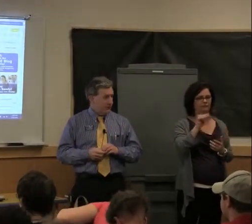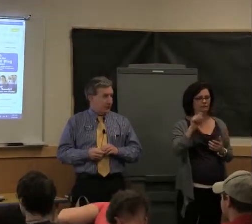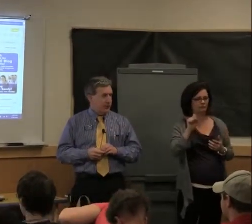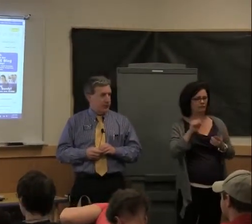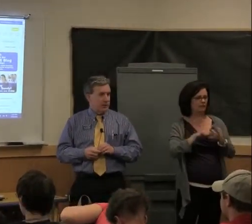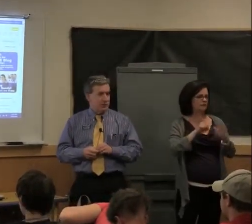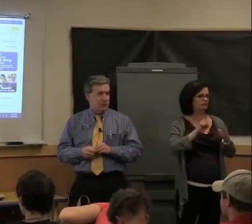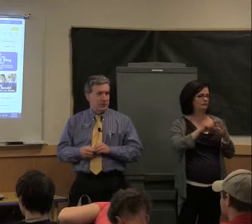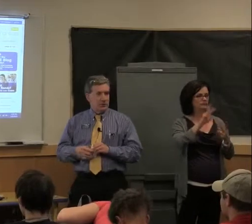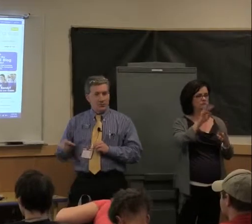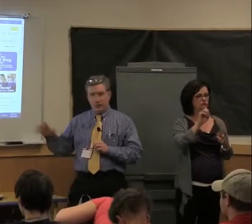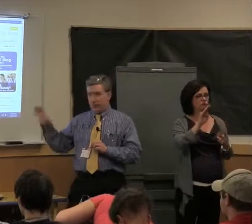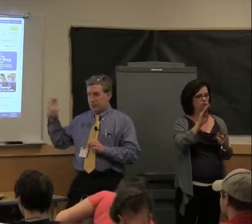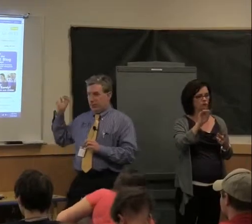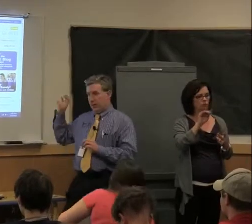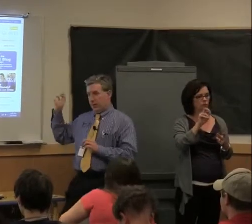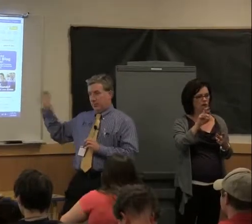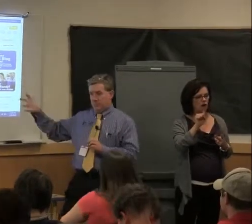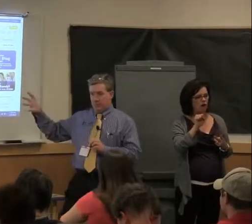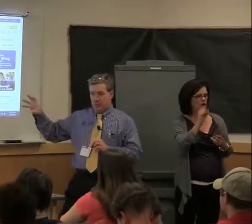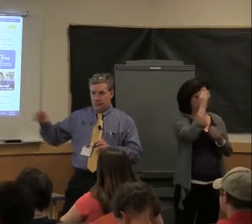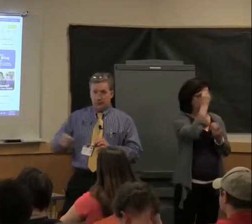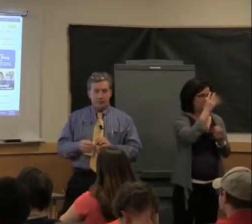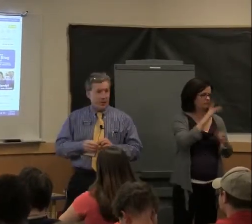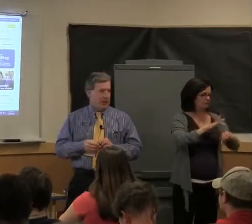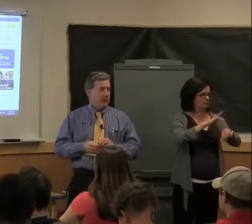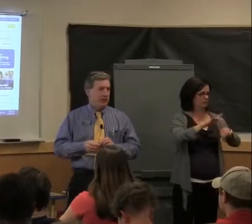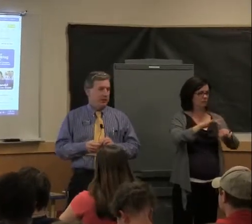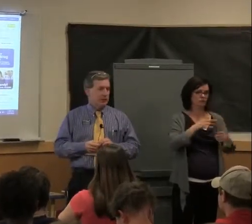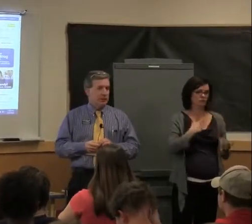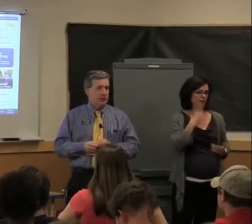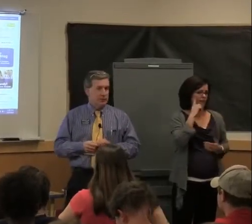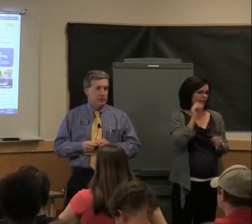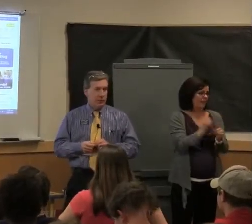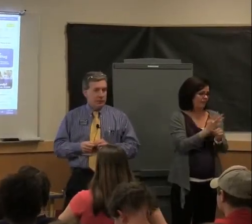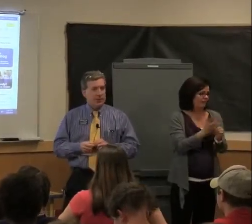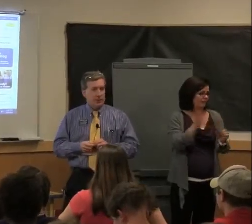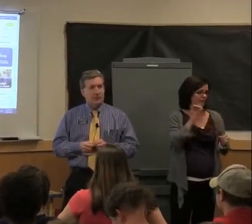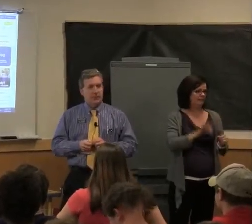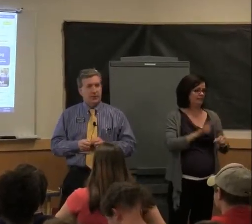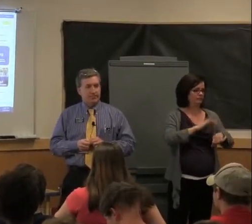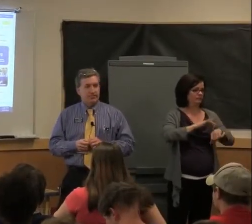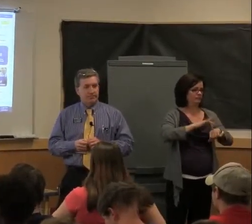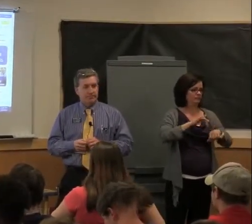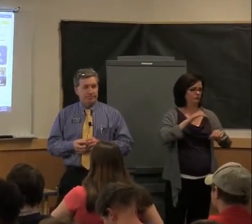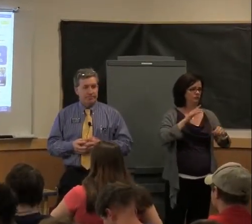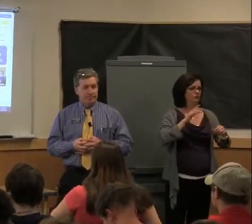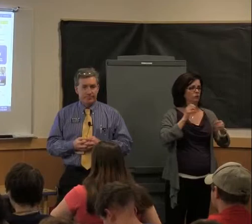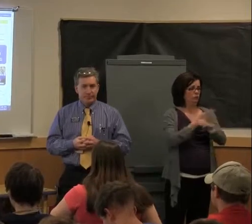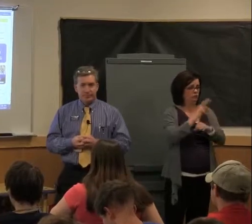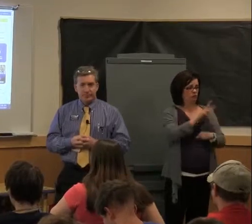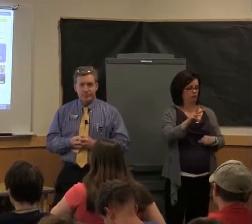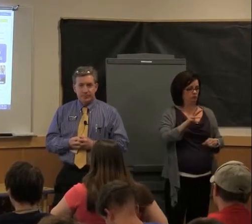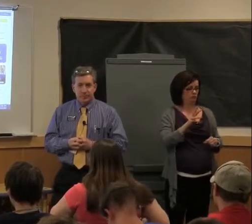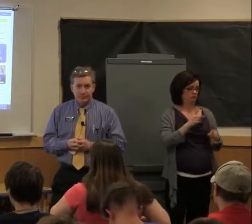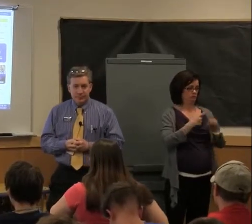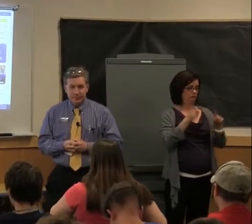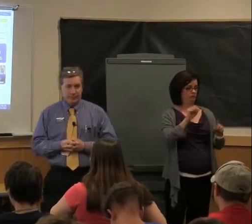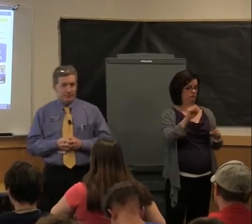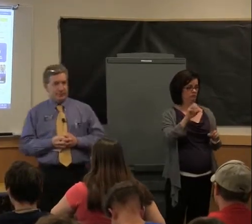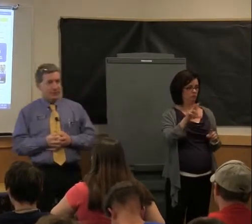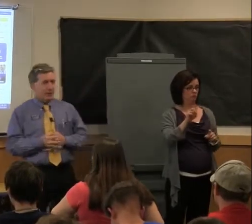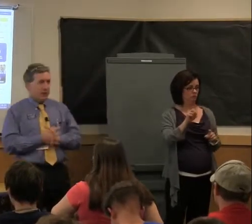webinars, and those kinds of things. So I think just about everything that's available through our website is free.